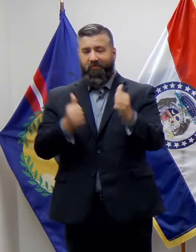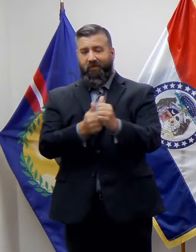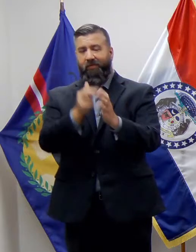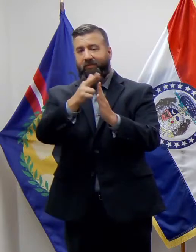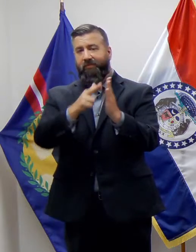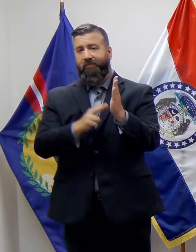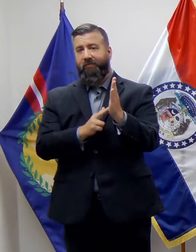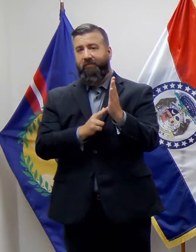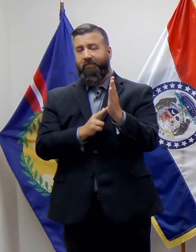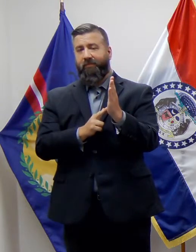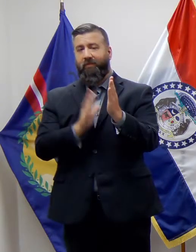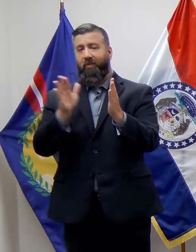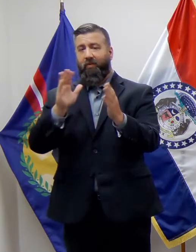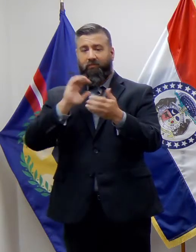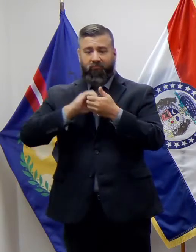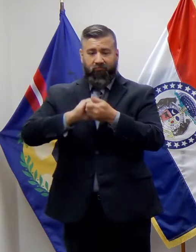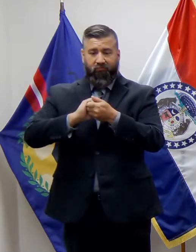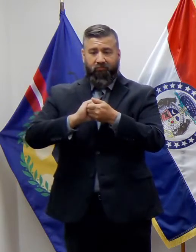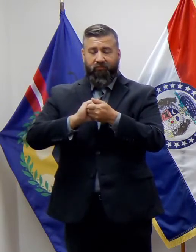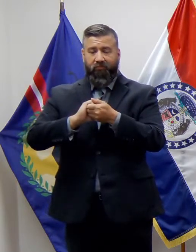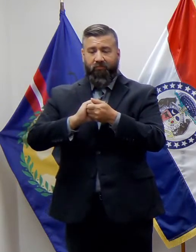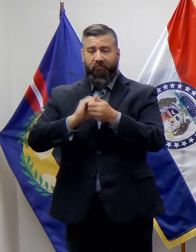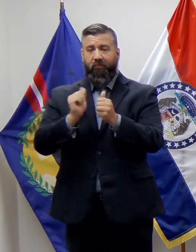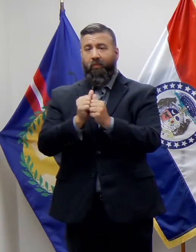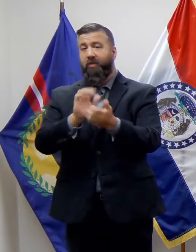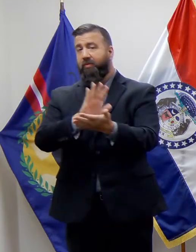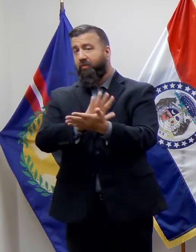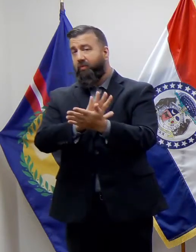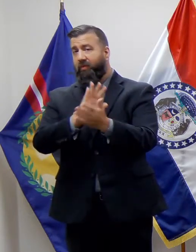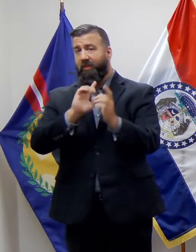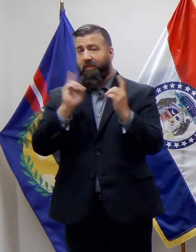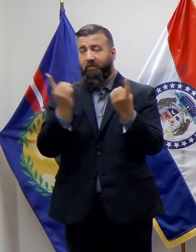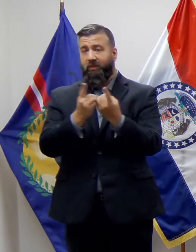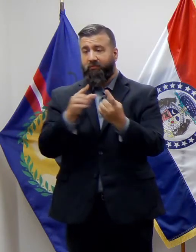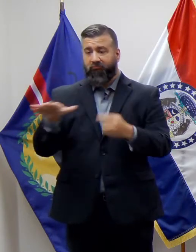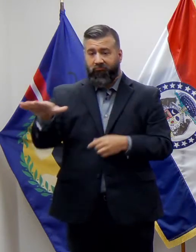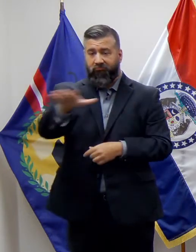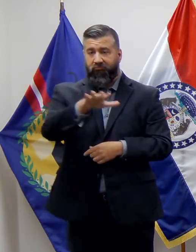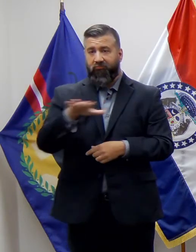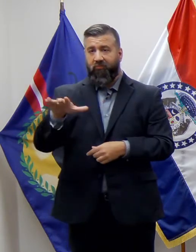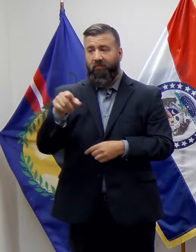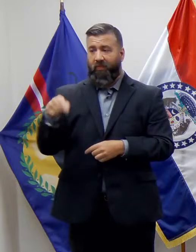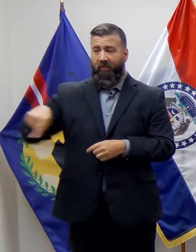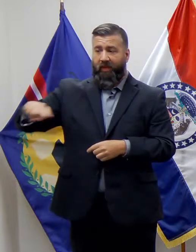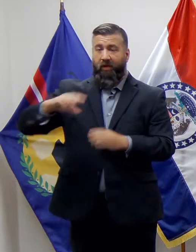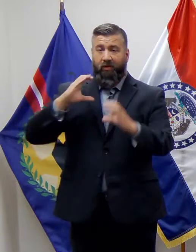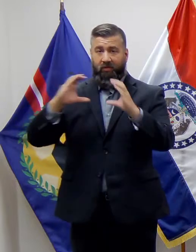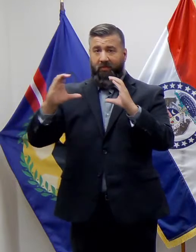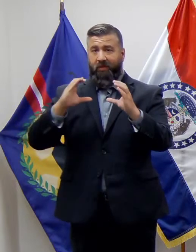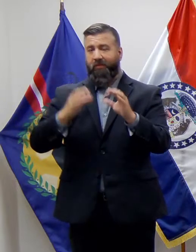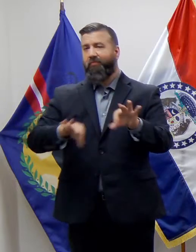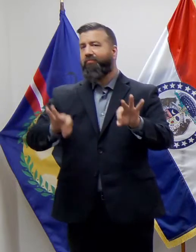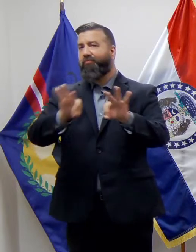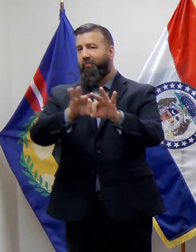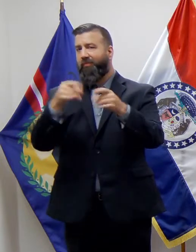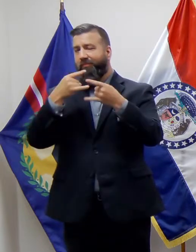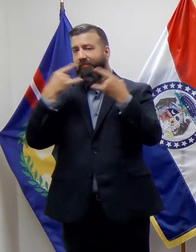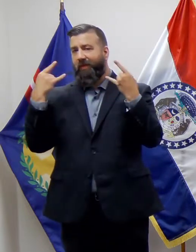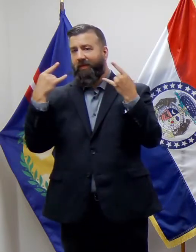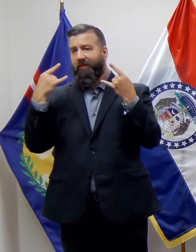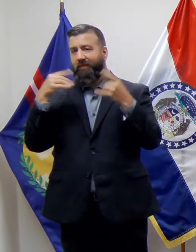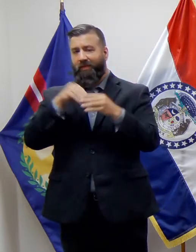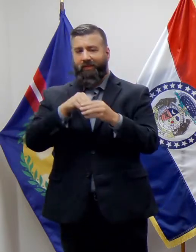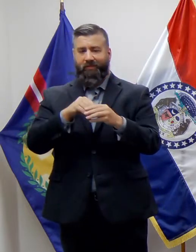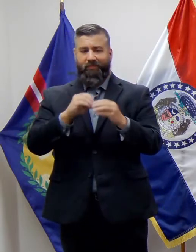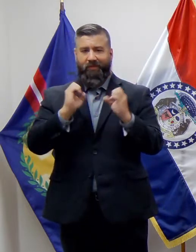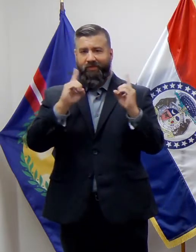guidelines. We'll work in partnership with our school districts who are communicating the importance of mask wearing in K through 12 in order to